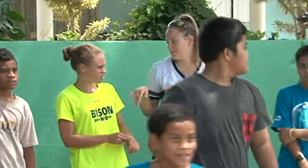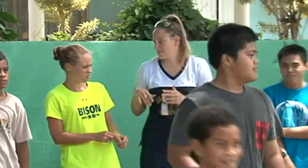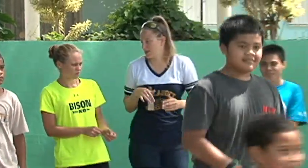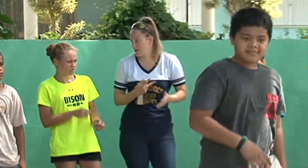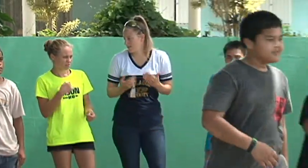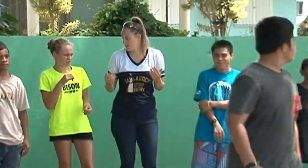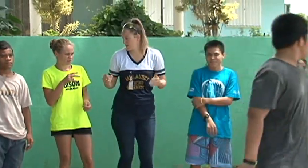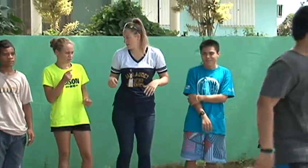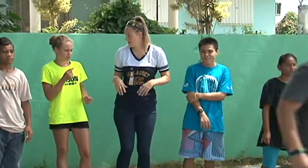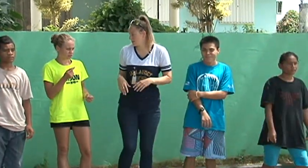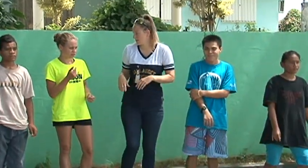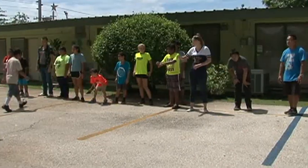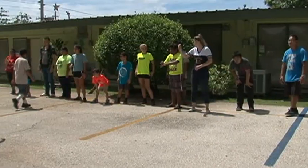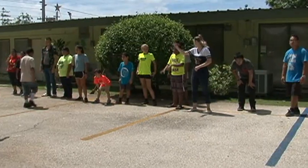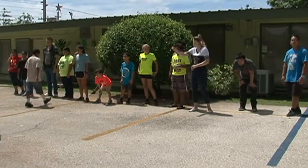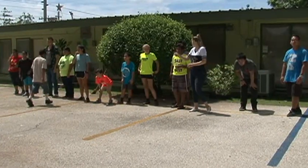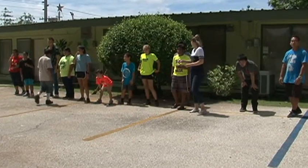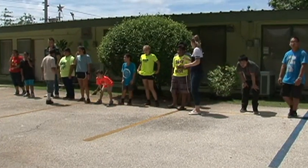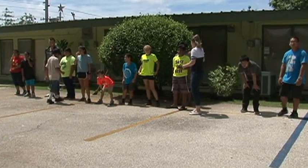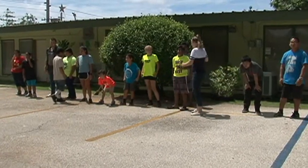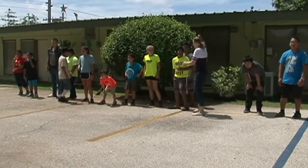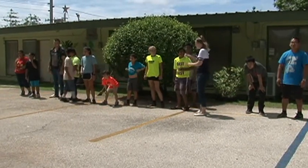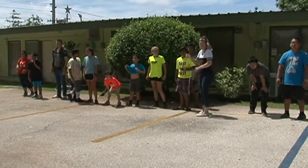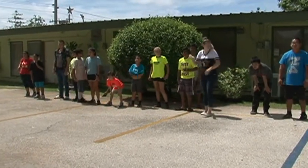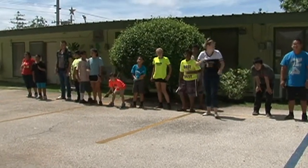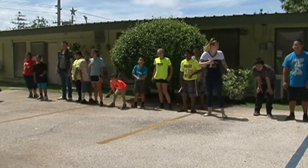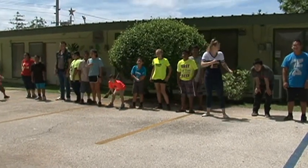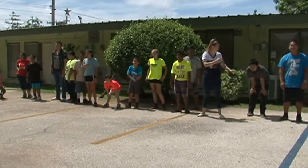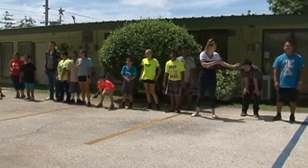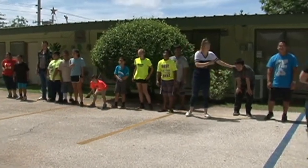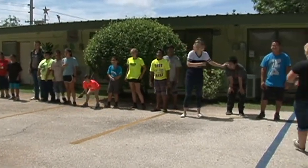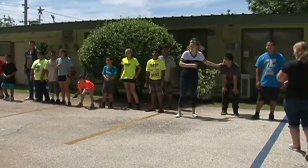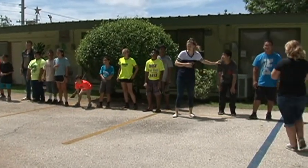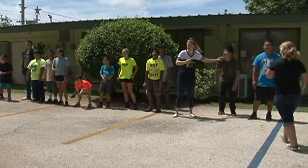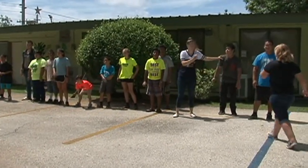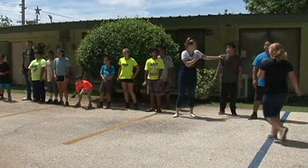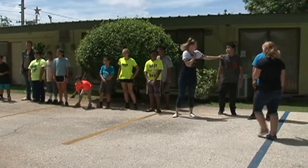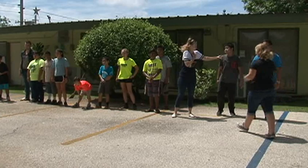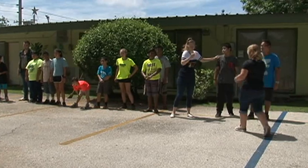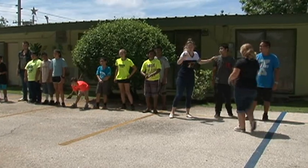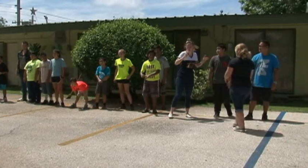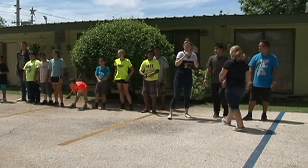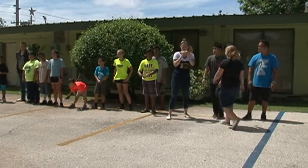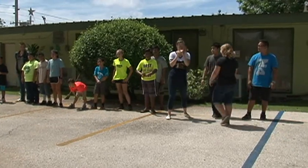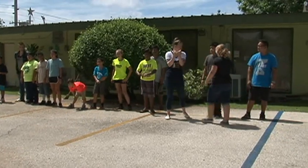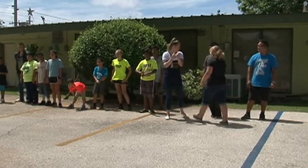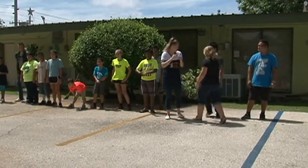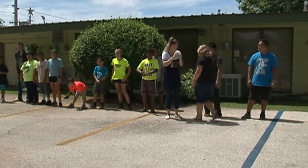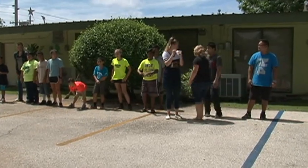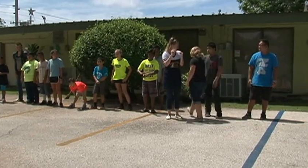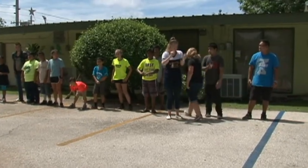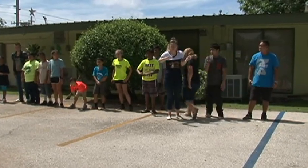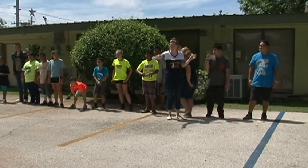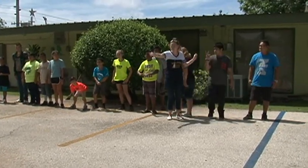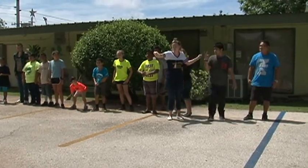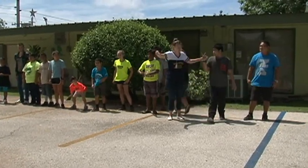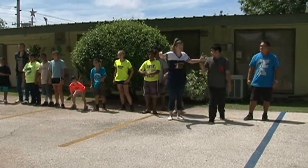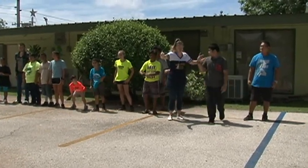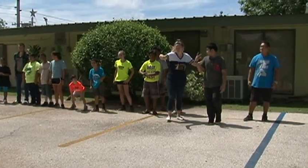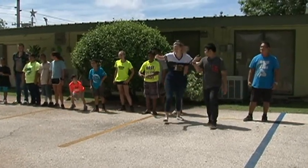Guam, Heather Zimmerman, a proud graduate from the GED program at the Guam Community College, is now pursuing a Ph